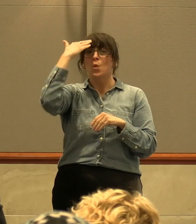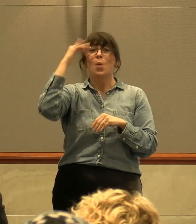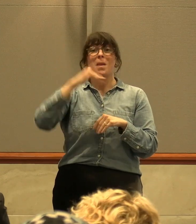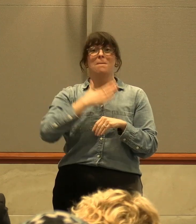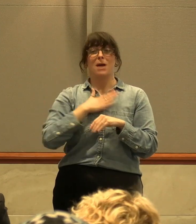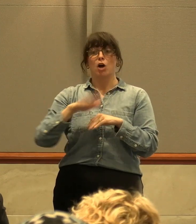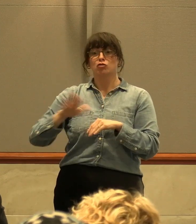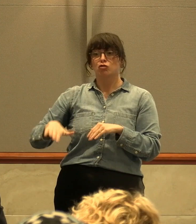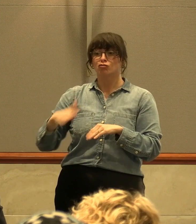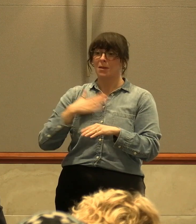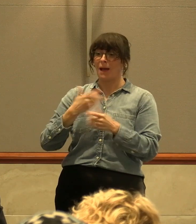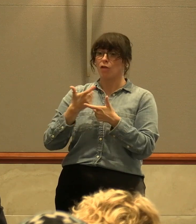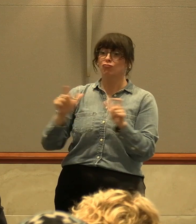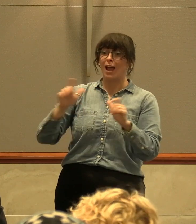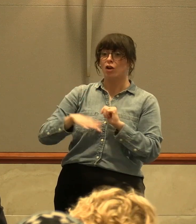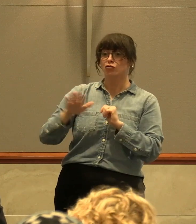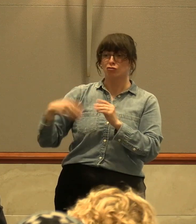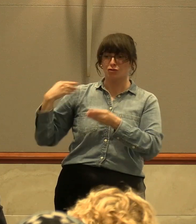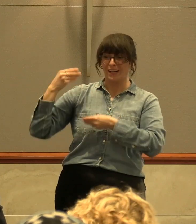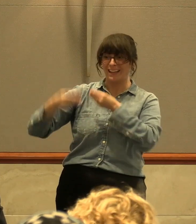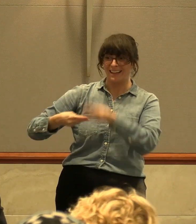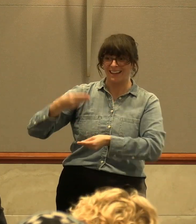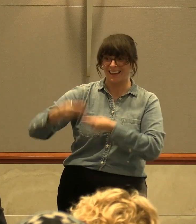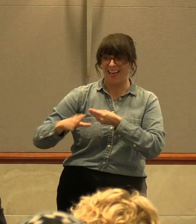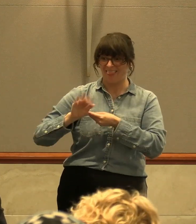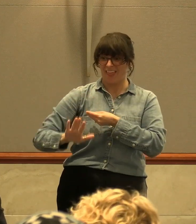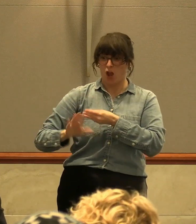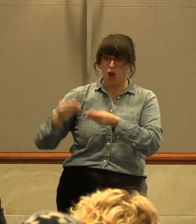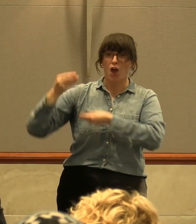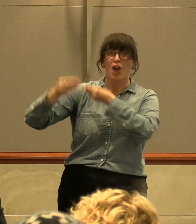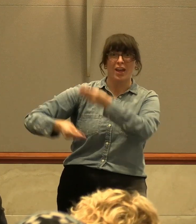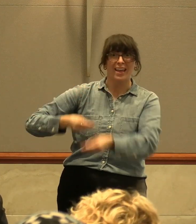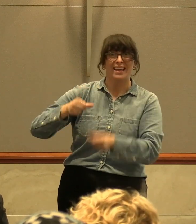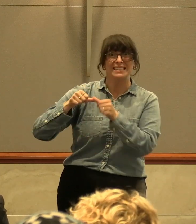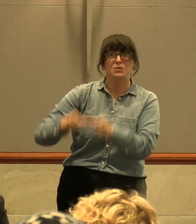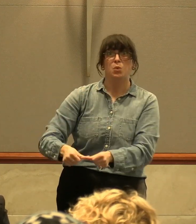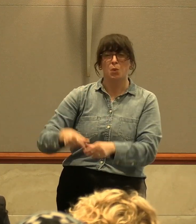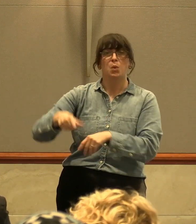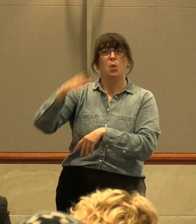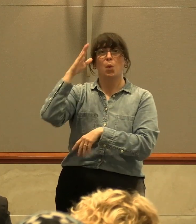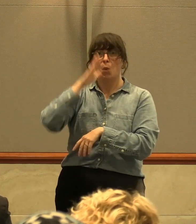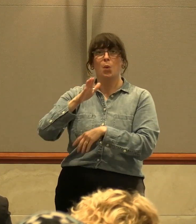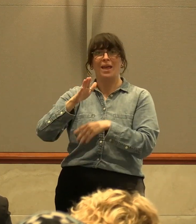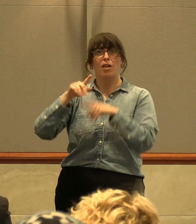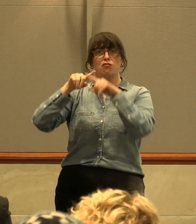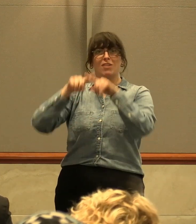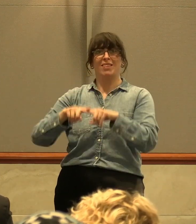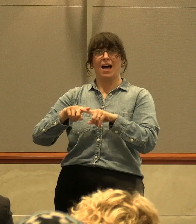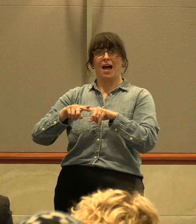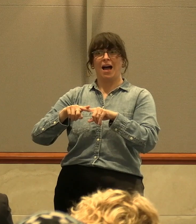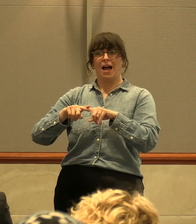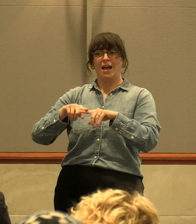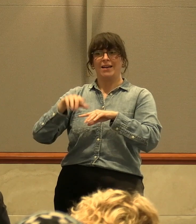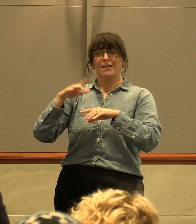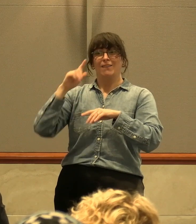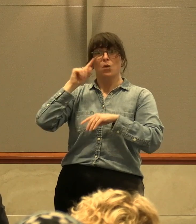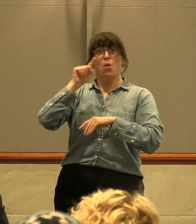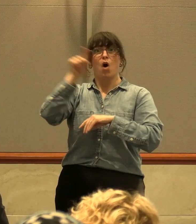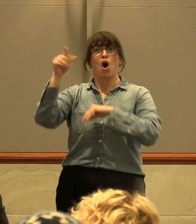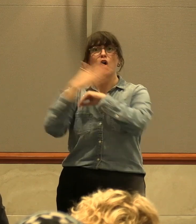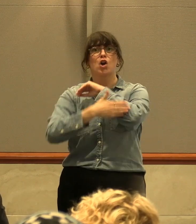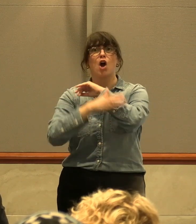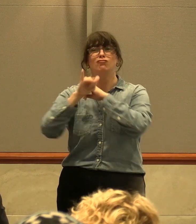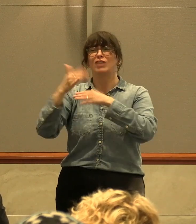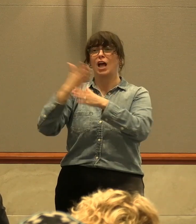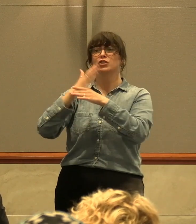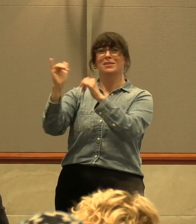my children and grandchildren and their descendants will rely upon countries that share